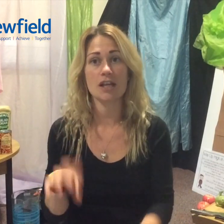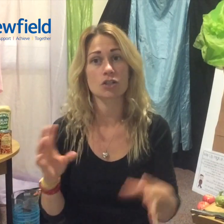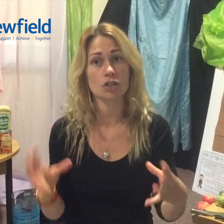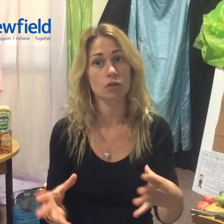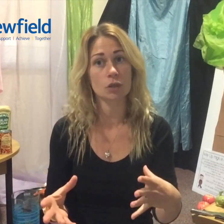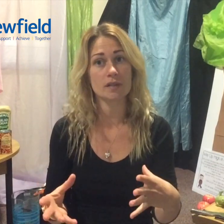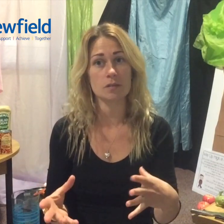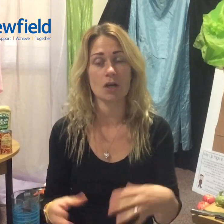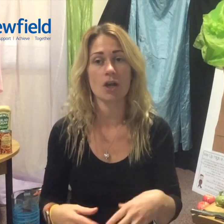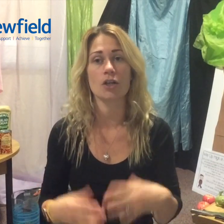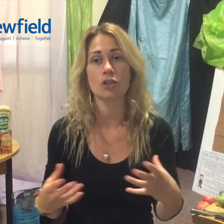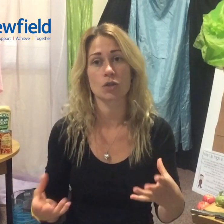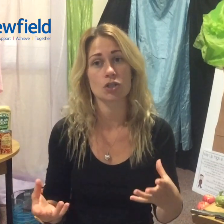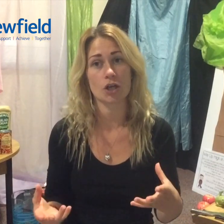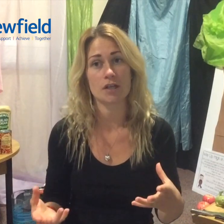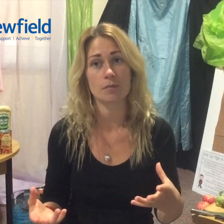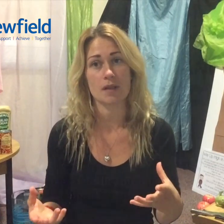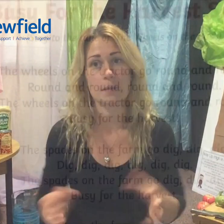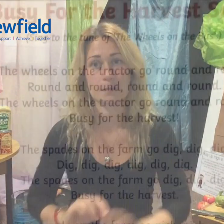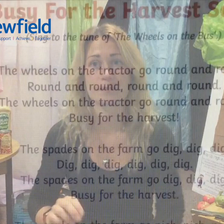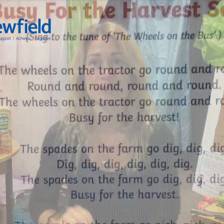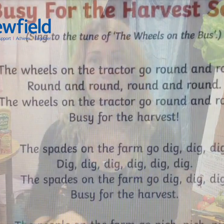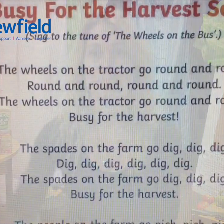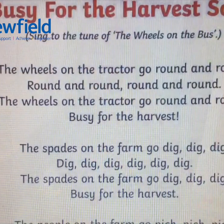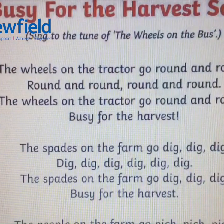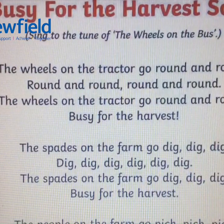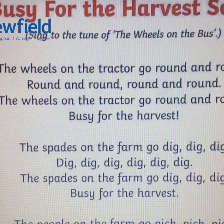the song's going to be on, and you can join in with it.